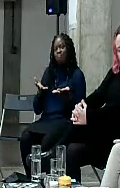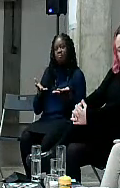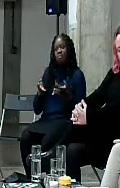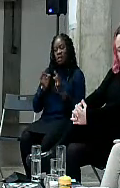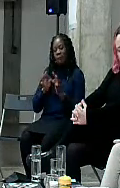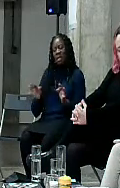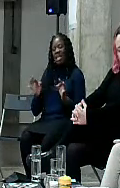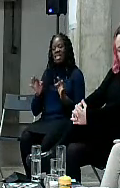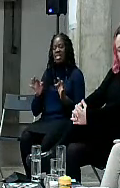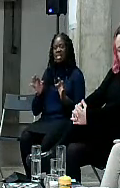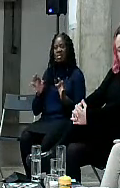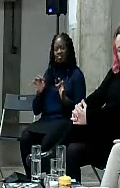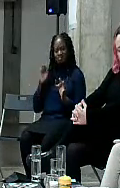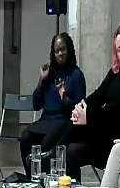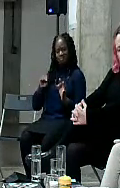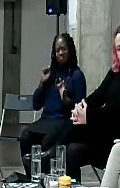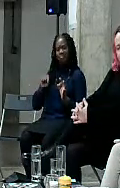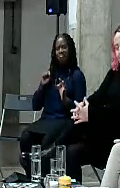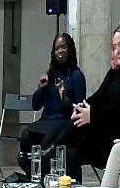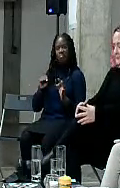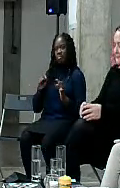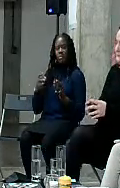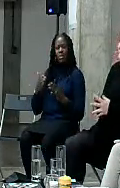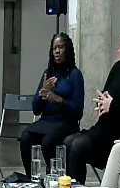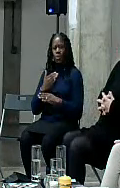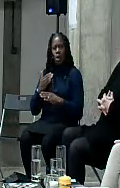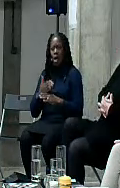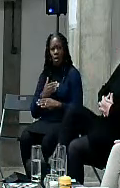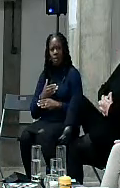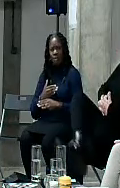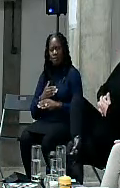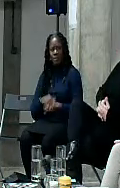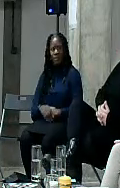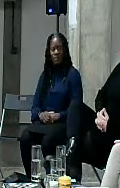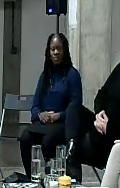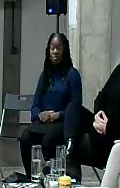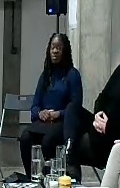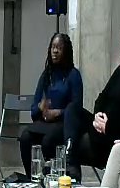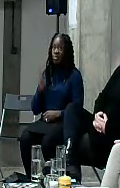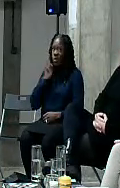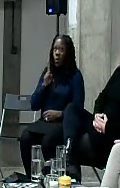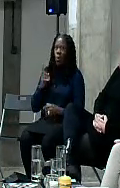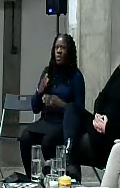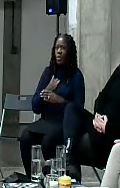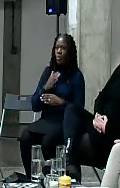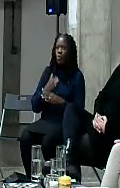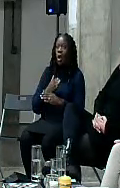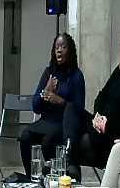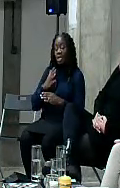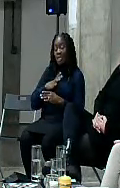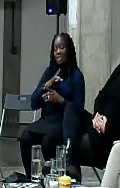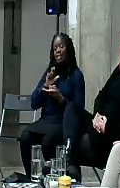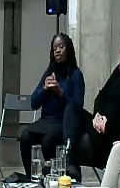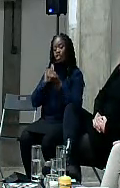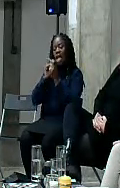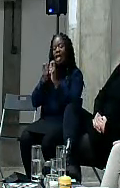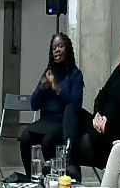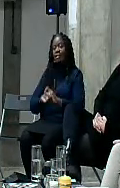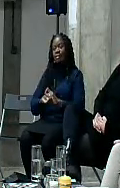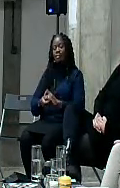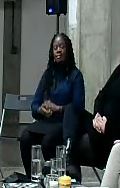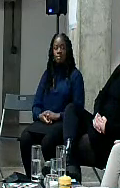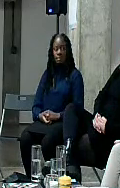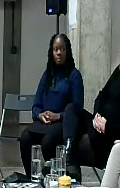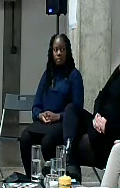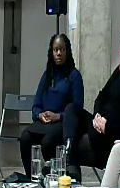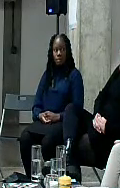peace, it doesn't sort of work. It's all the time. You need change,